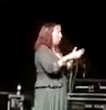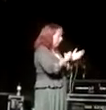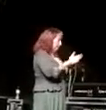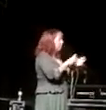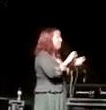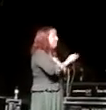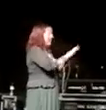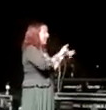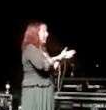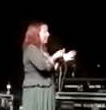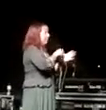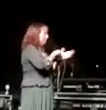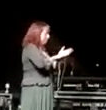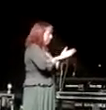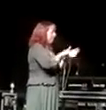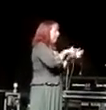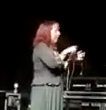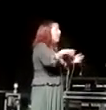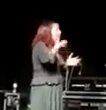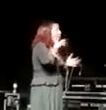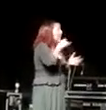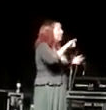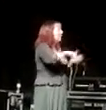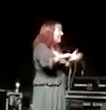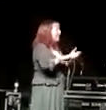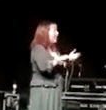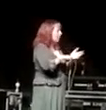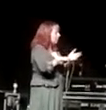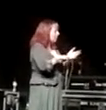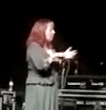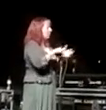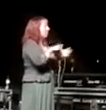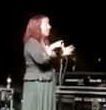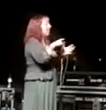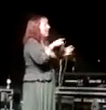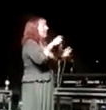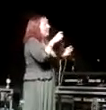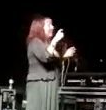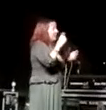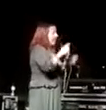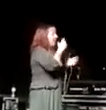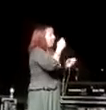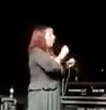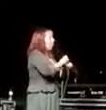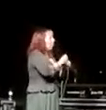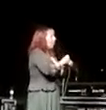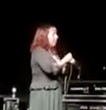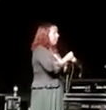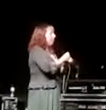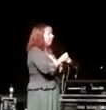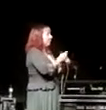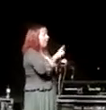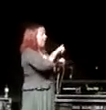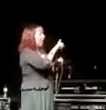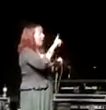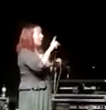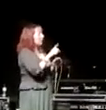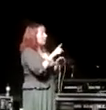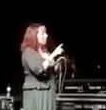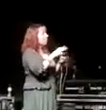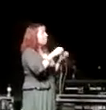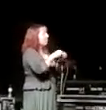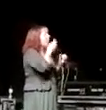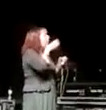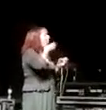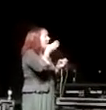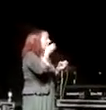Porter. The Stout was the Cairngorm Black Gold. The Barley Wines was the Kimber Over the Edge.